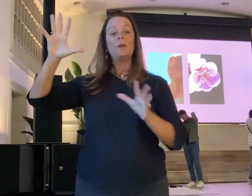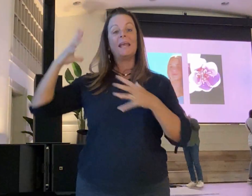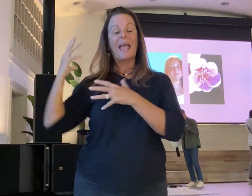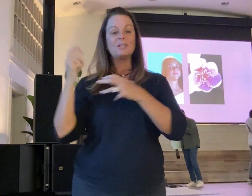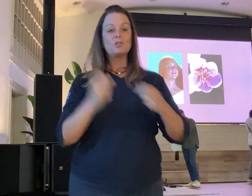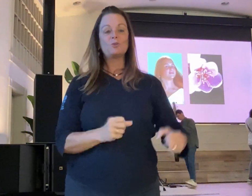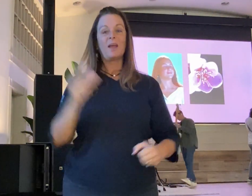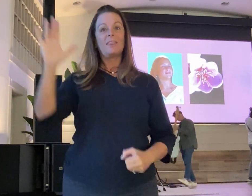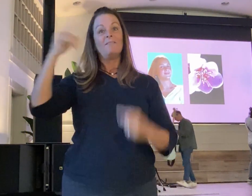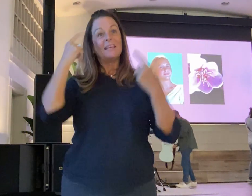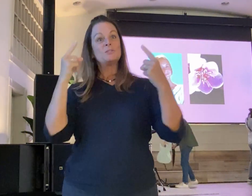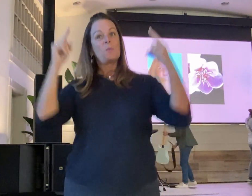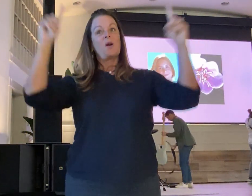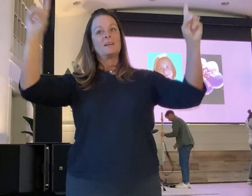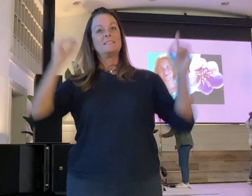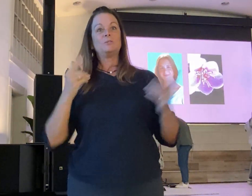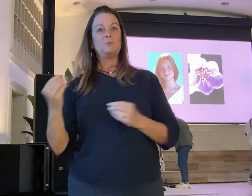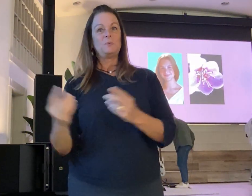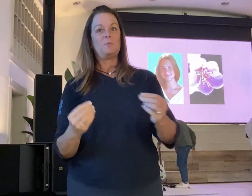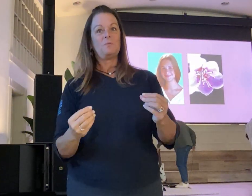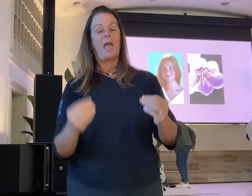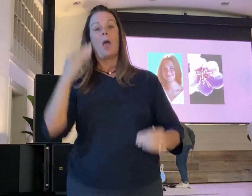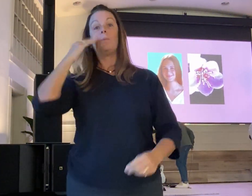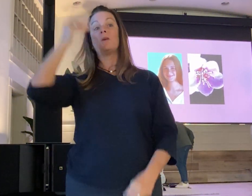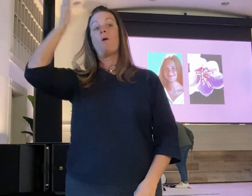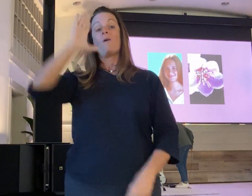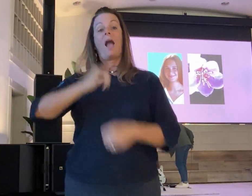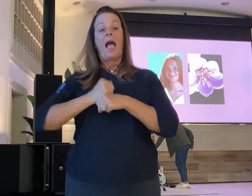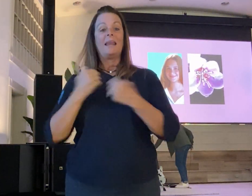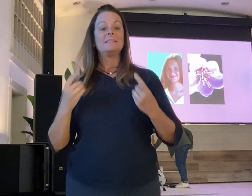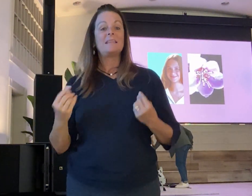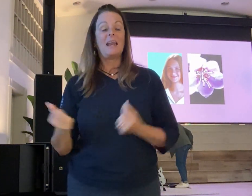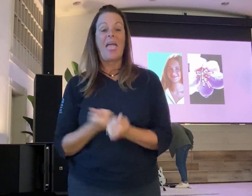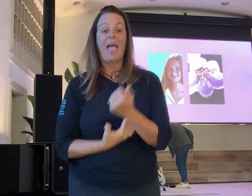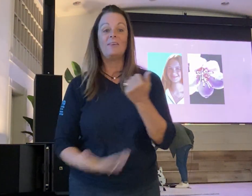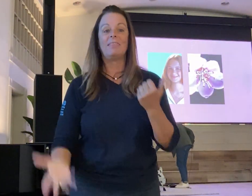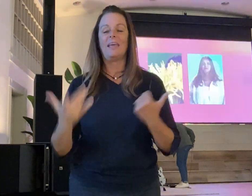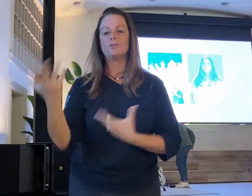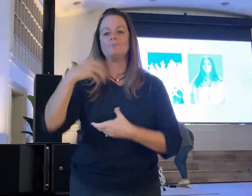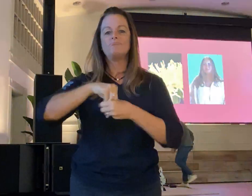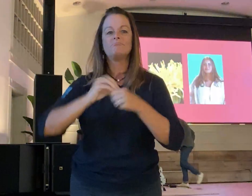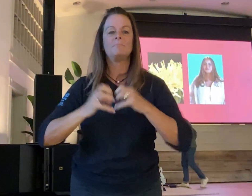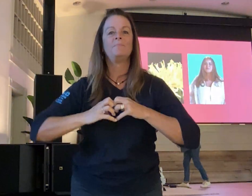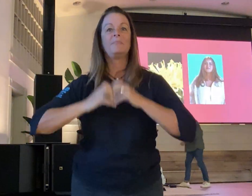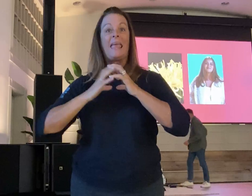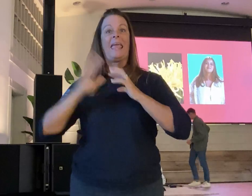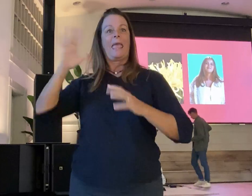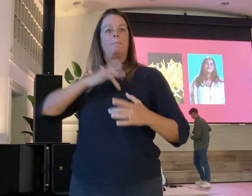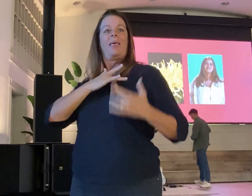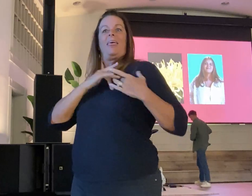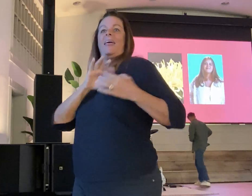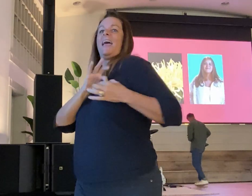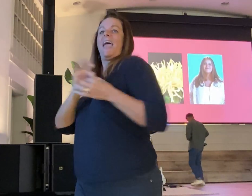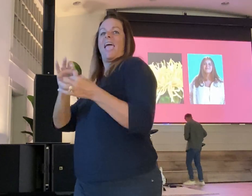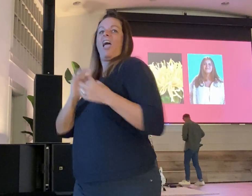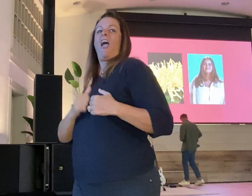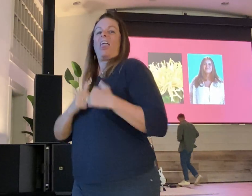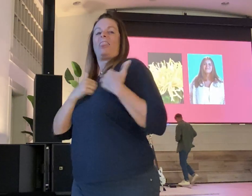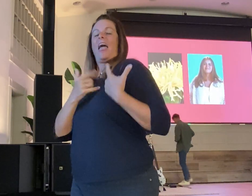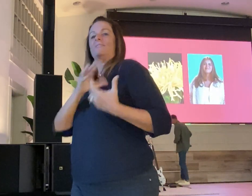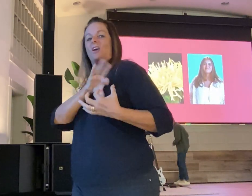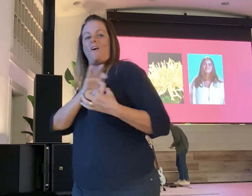of his works. And since we know God has made every season to house his nature, our lives are